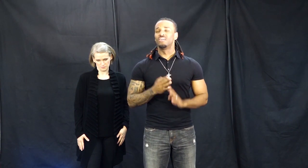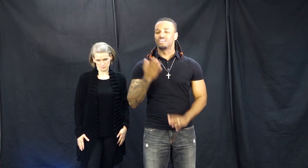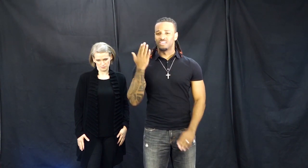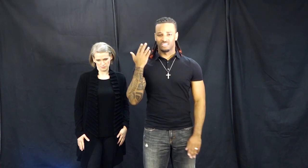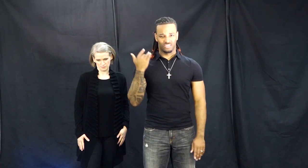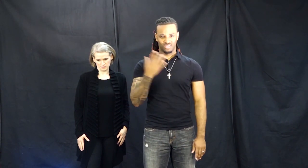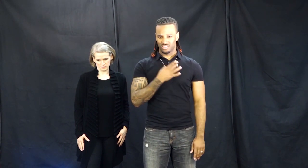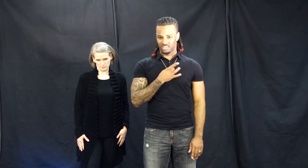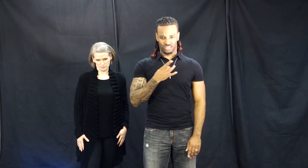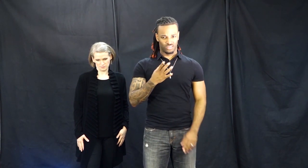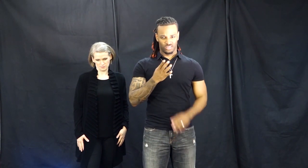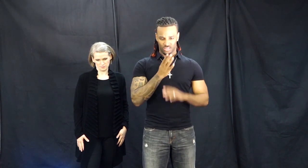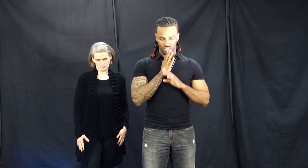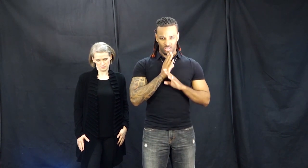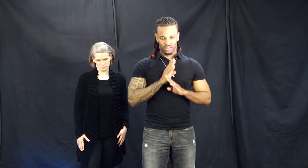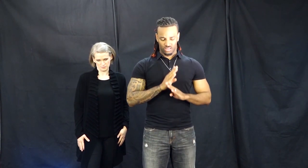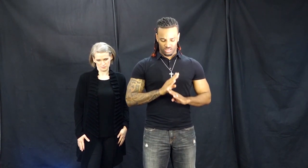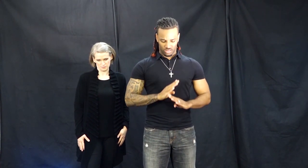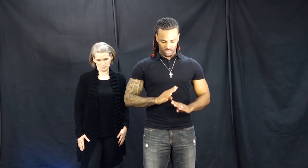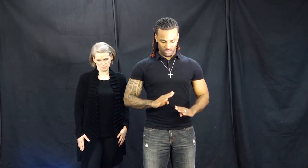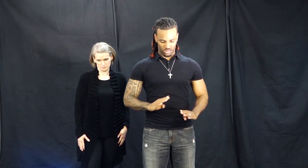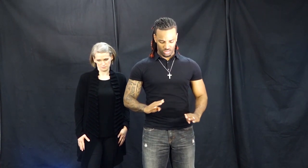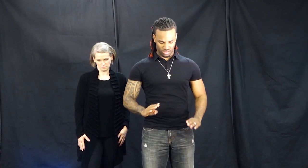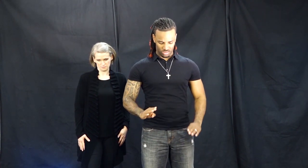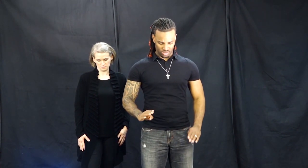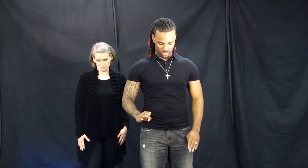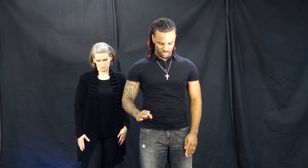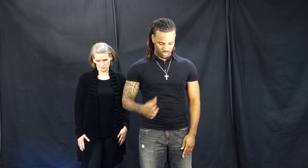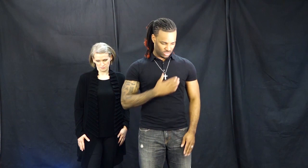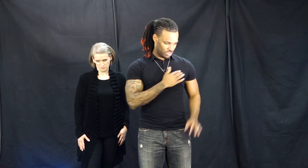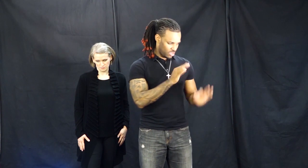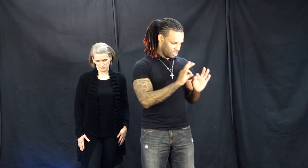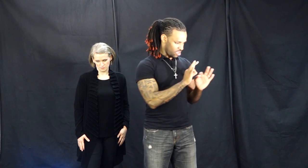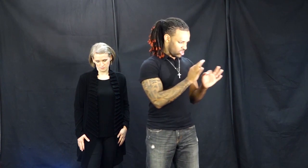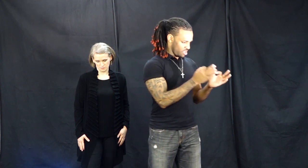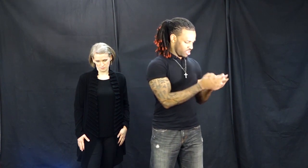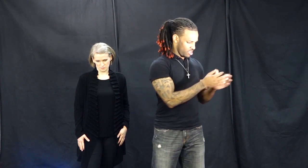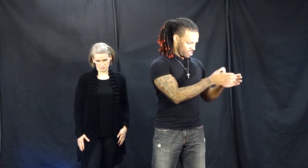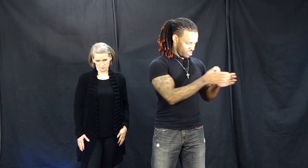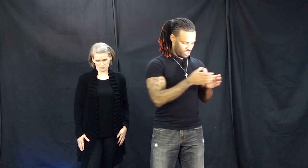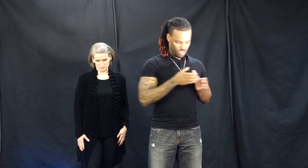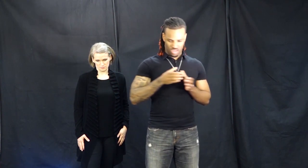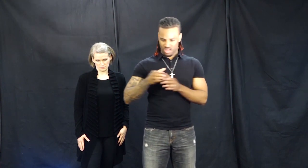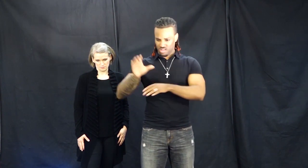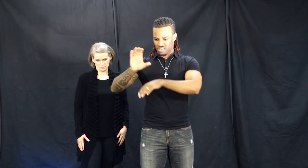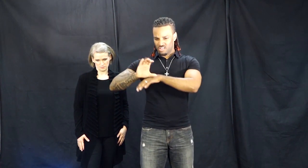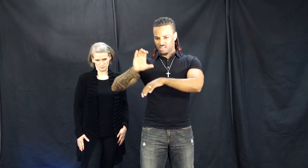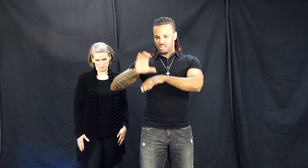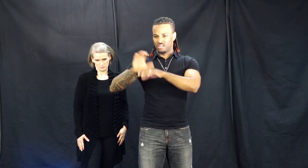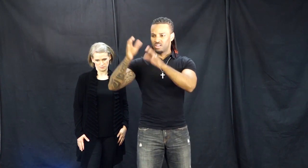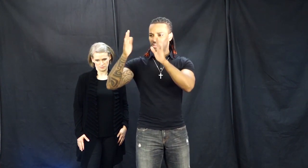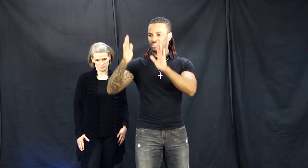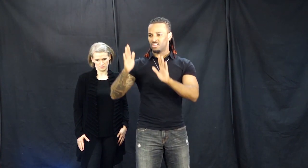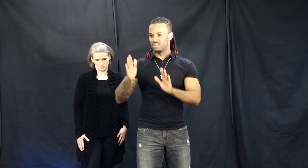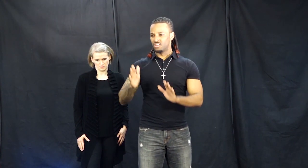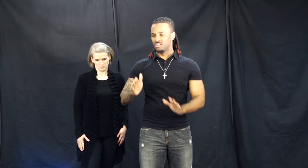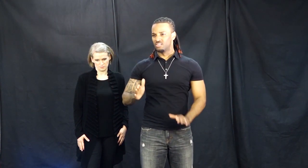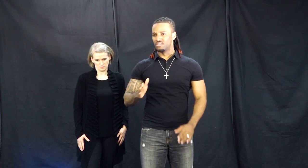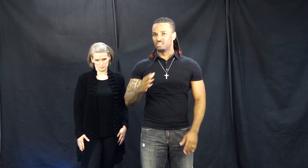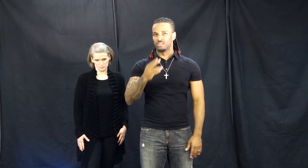I never liked the quiet before. I take the children to church on Sunday, a